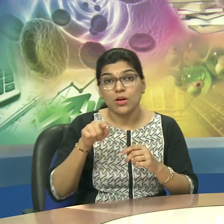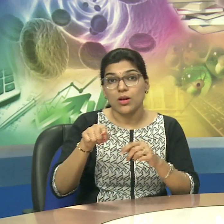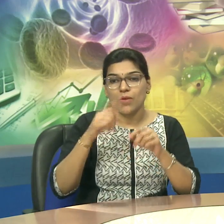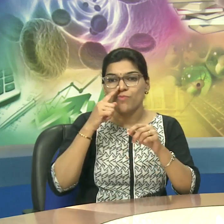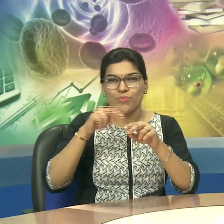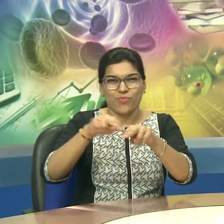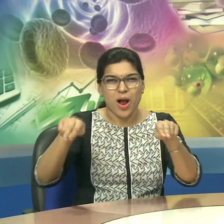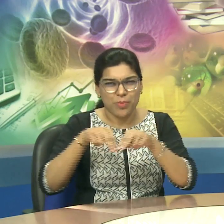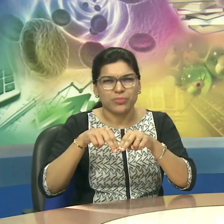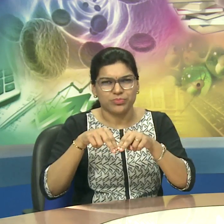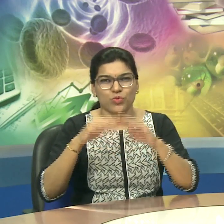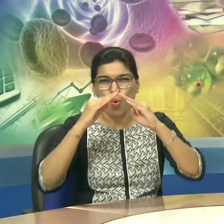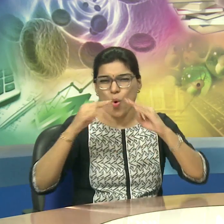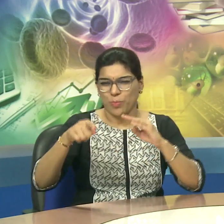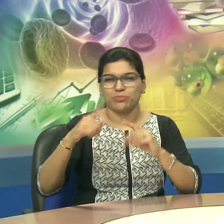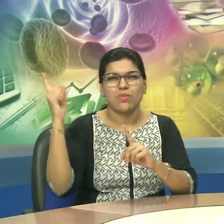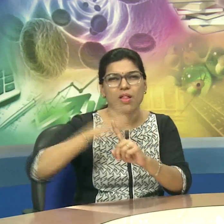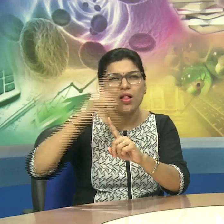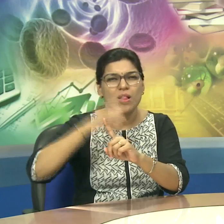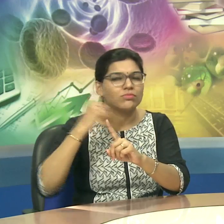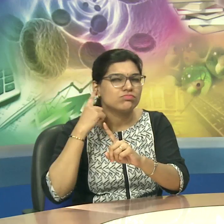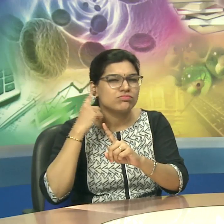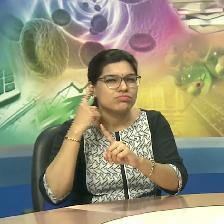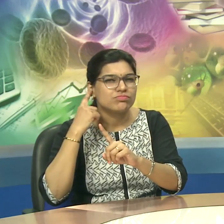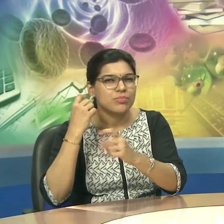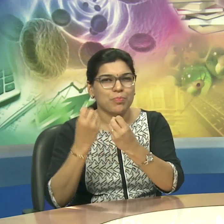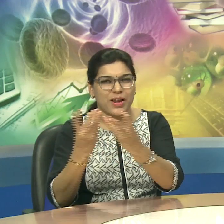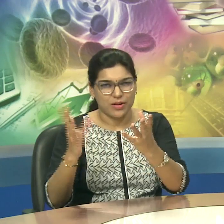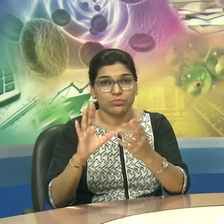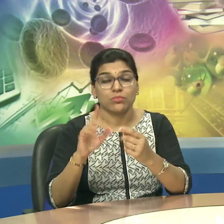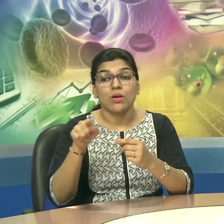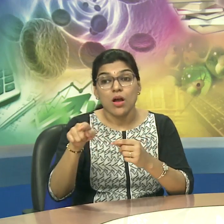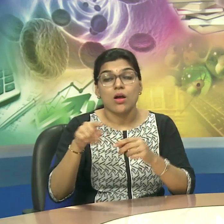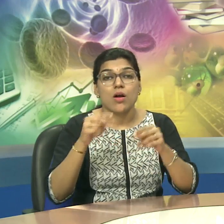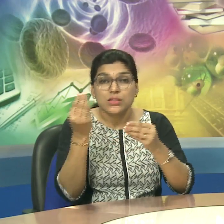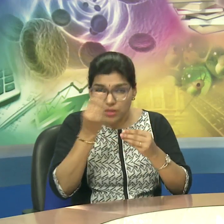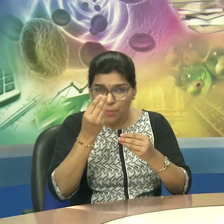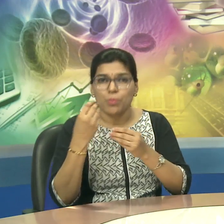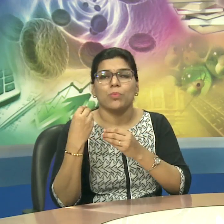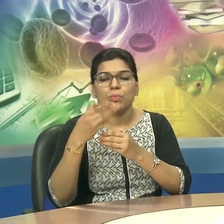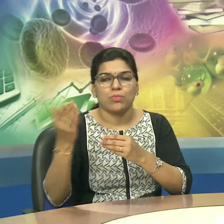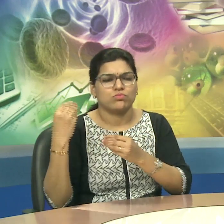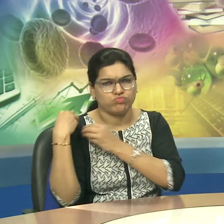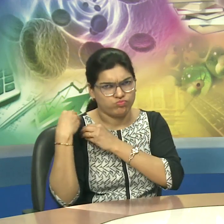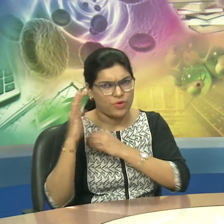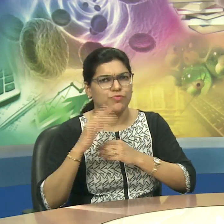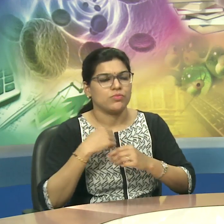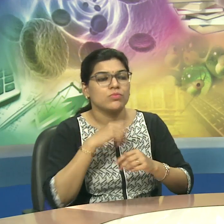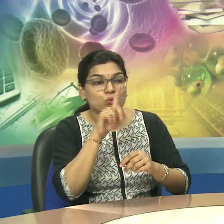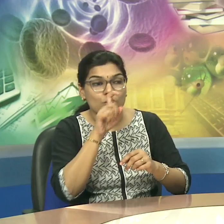can speak. Just like in our families, if there are few sentences which are repeated quite often,